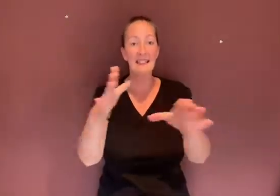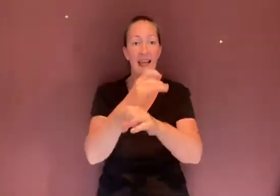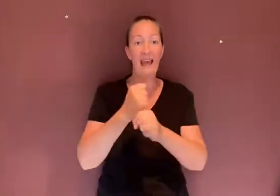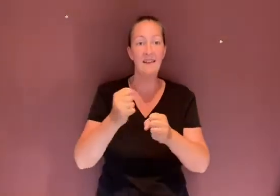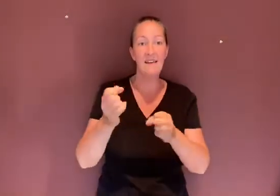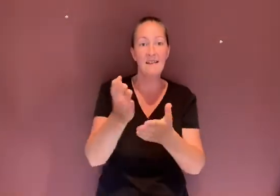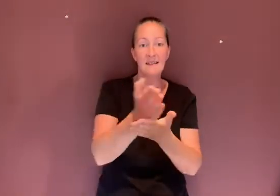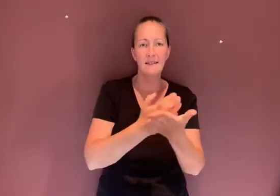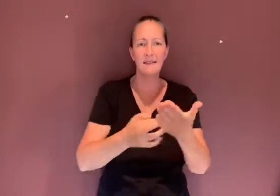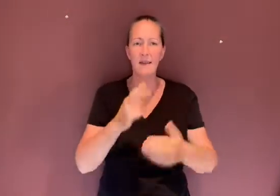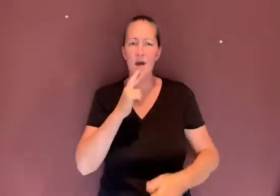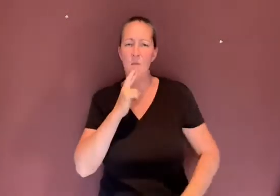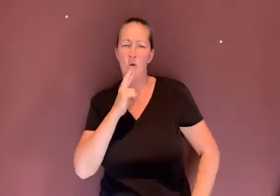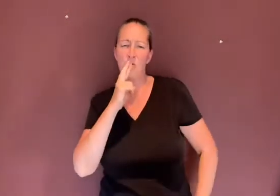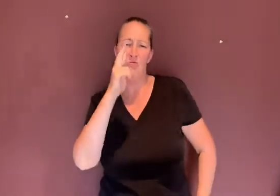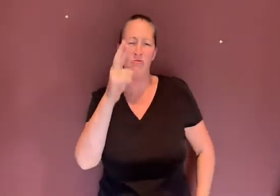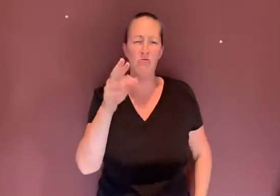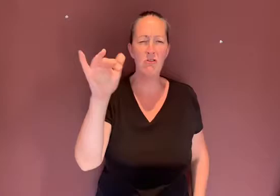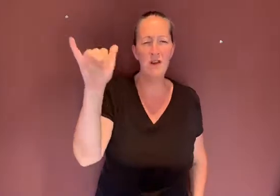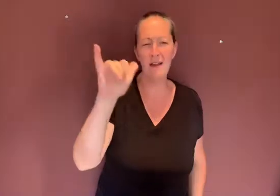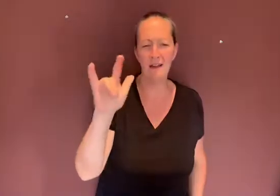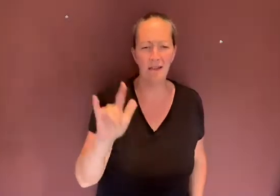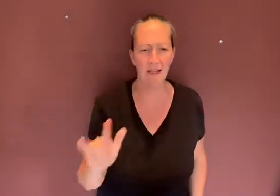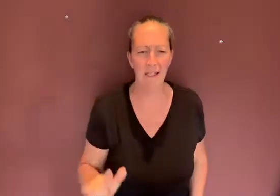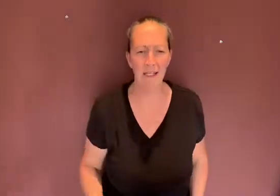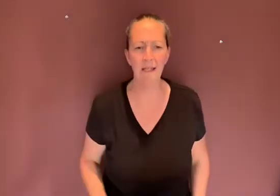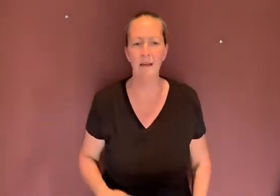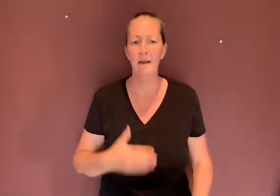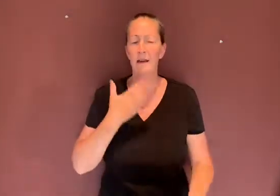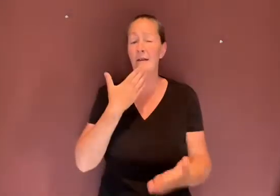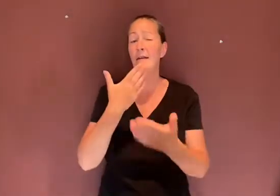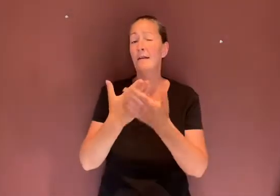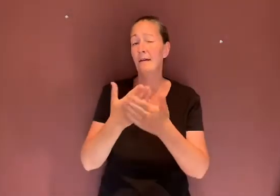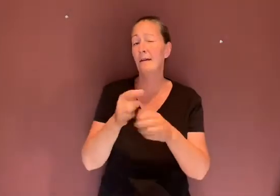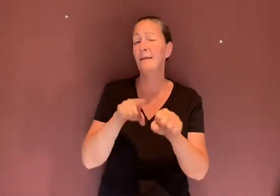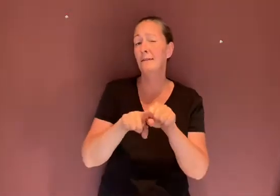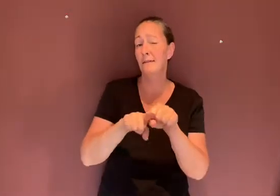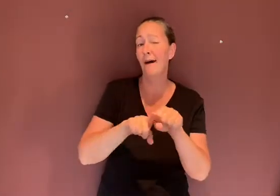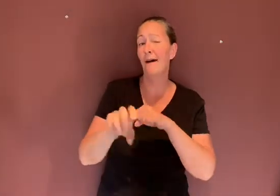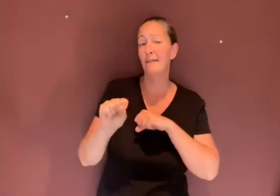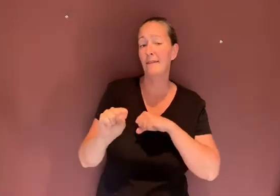get some really good socks?